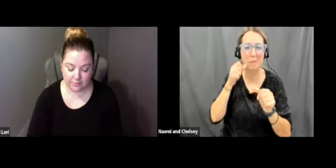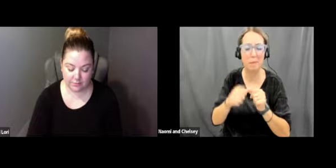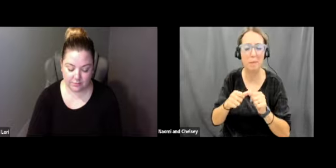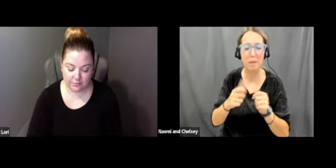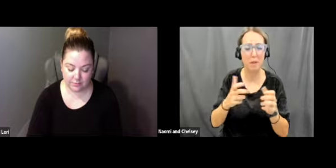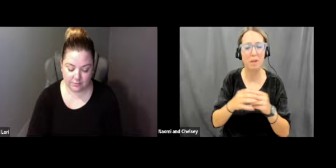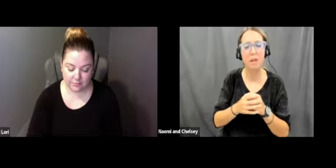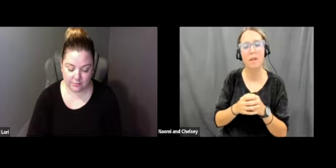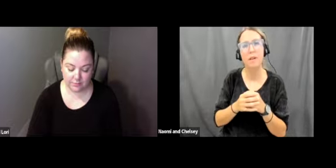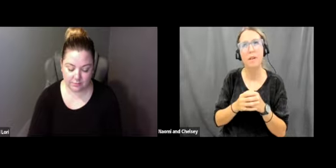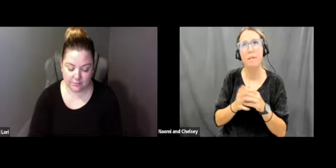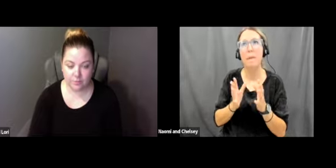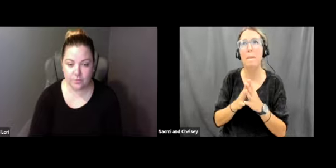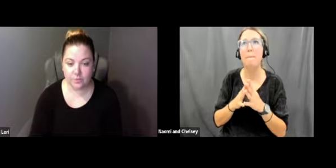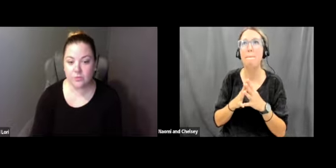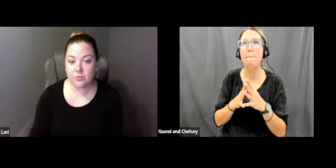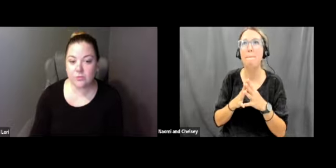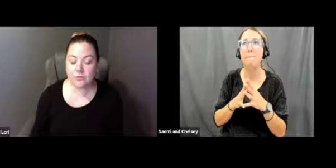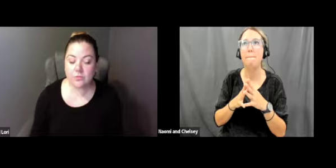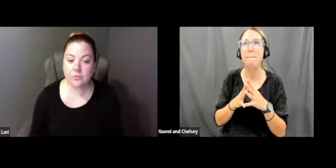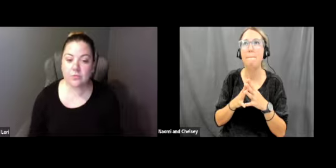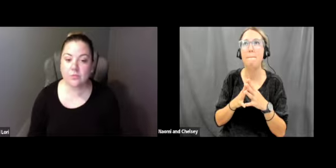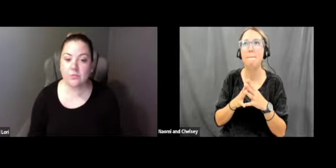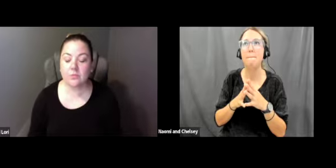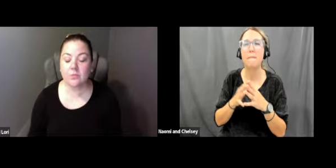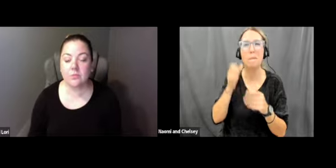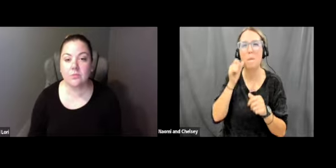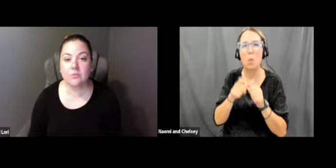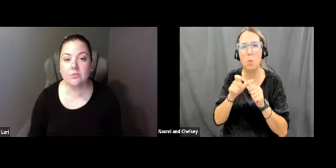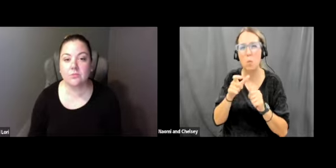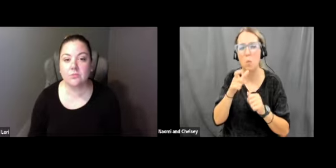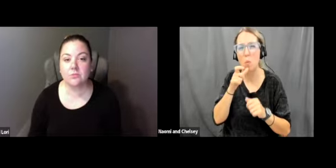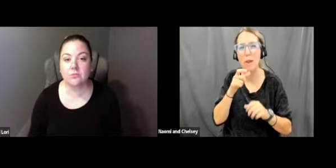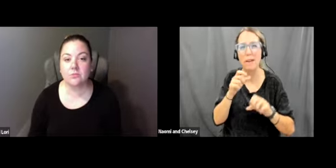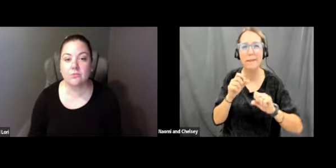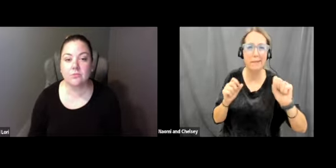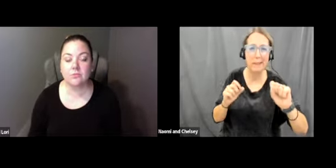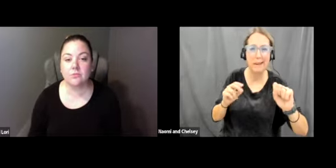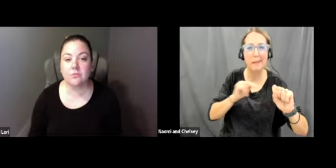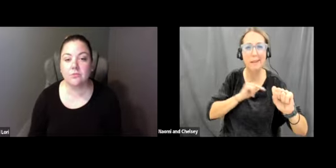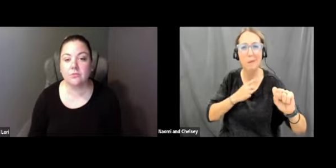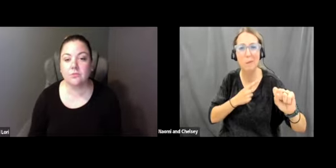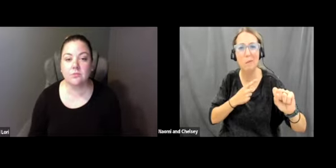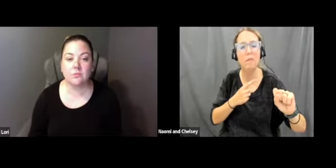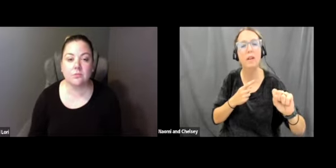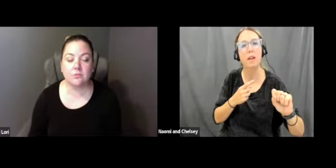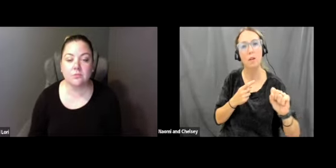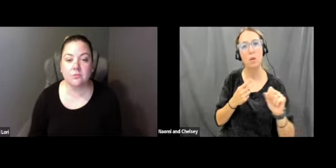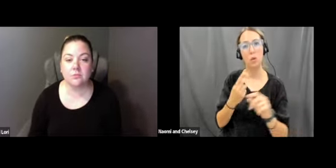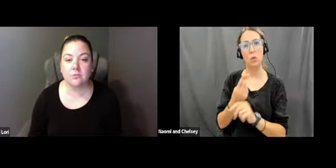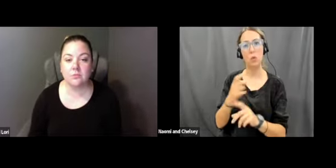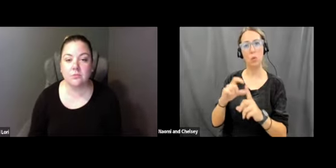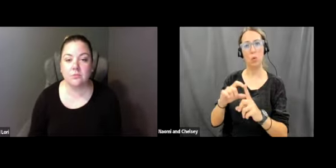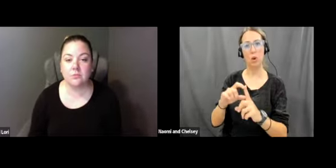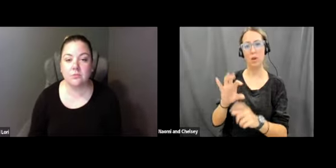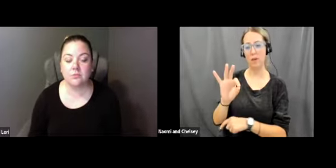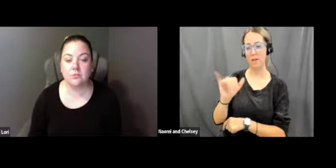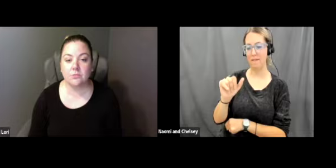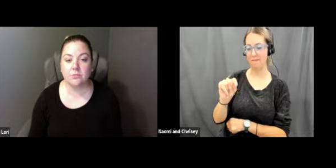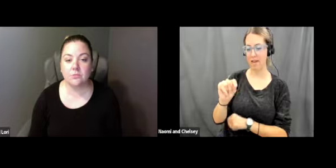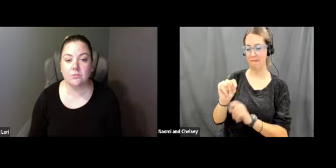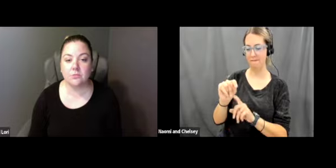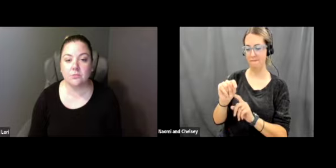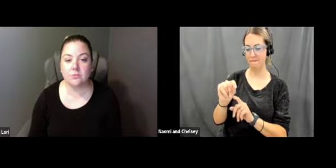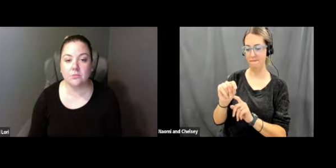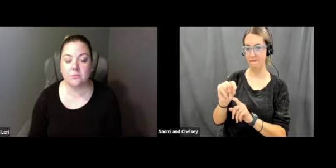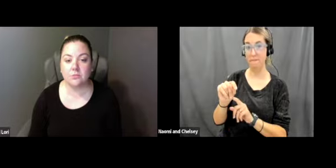instance where one of you, either Naomi or Sadie, used the word fat. And that was such an interesting moment for me as an